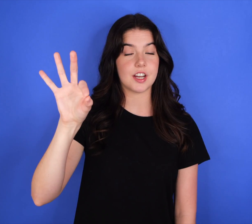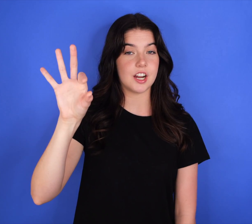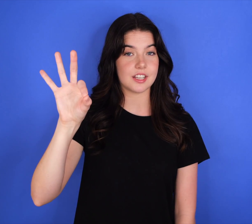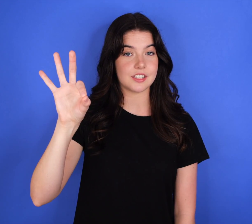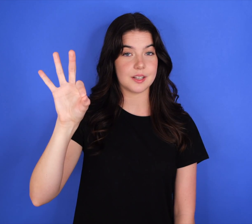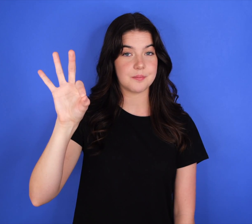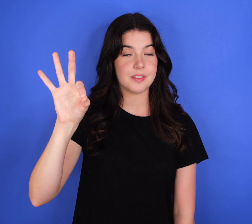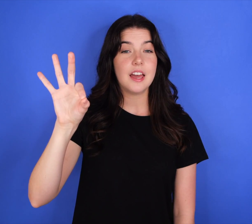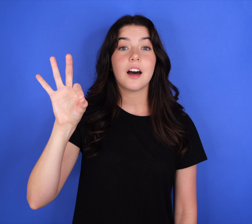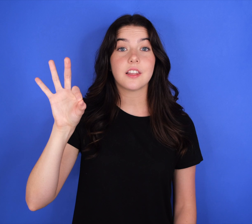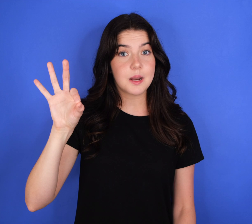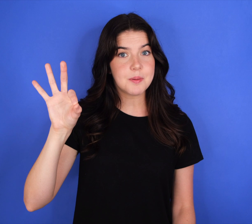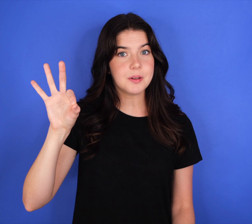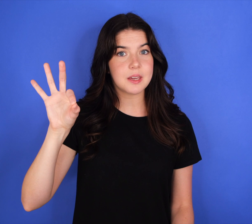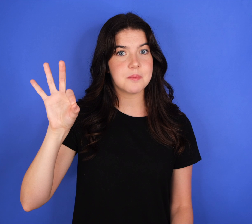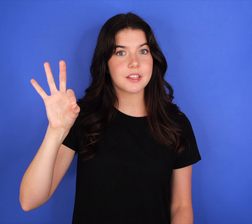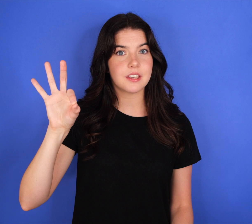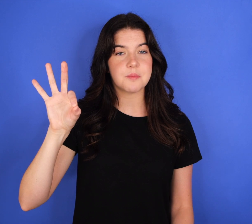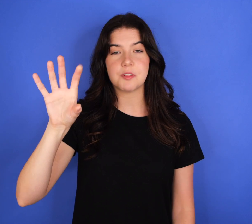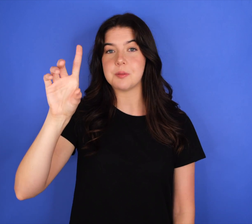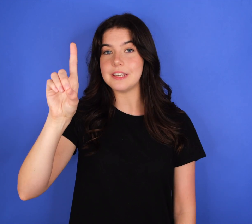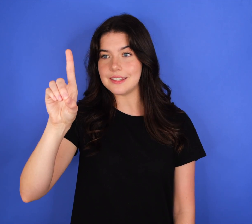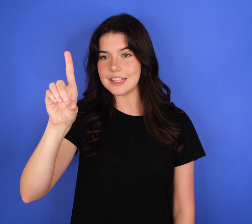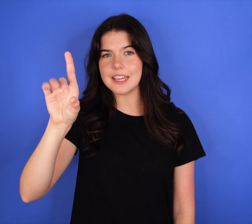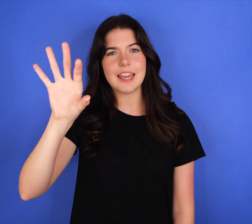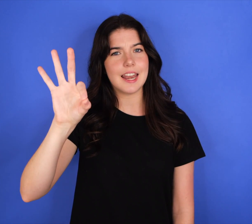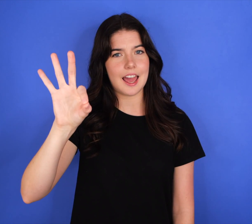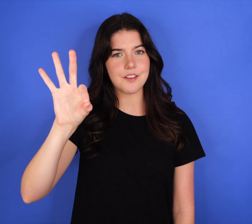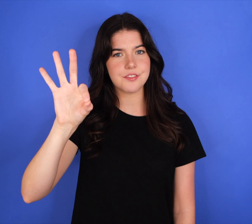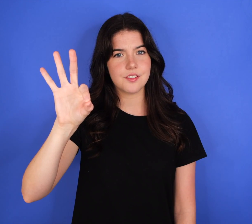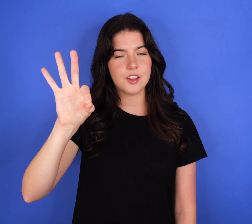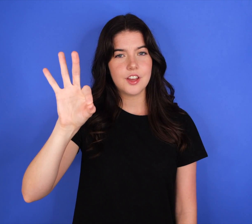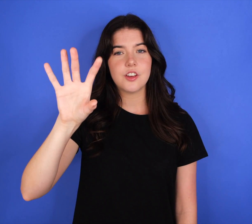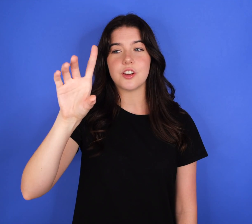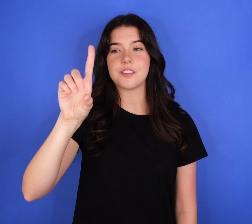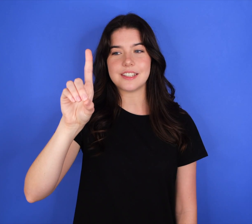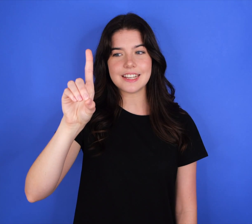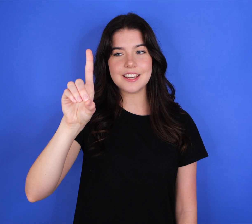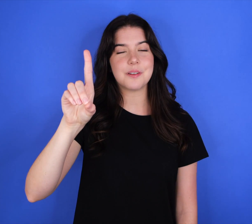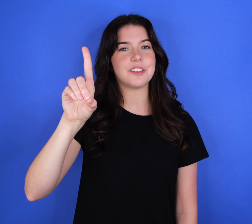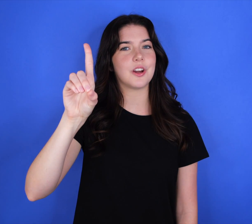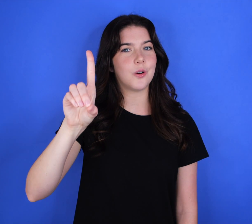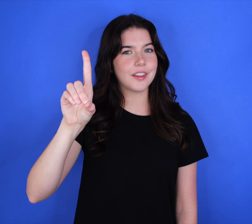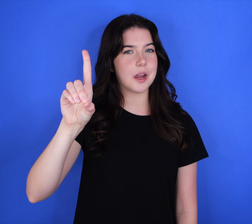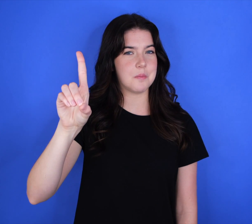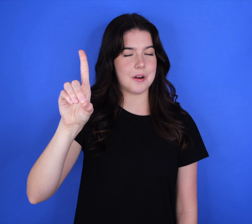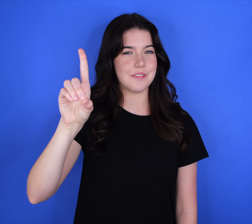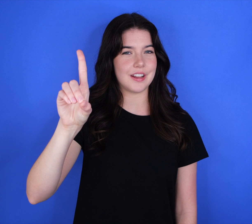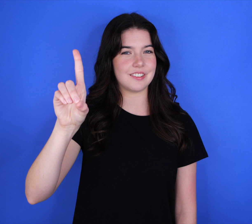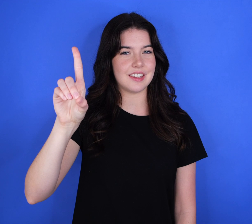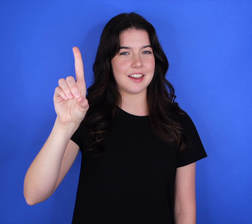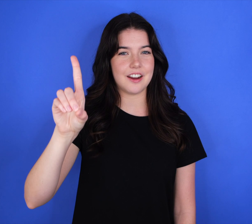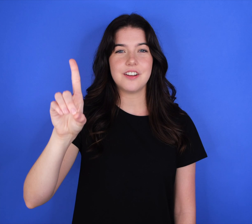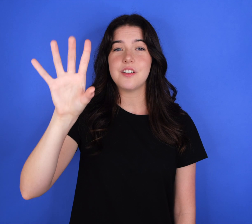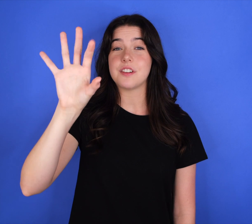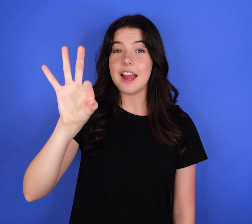are touching. A lot of people get mixed up between D and F. So for D, we see only our pointer fingers in the air. For